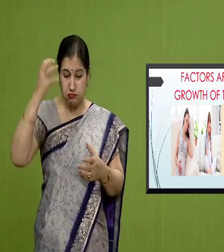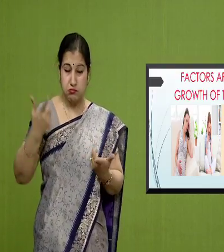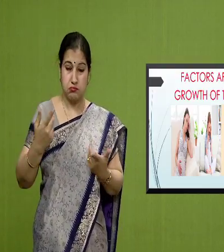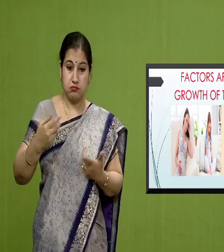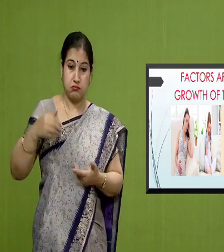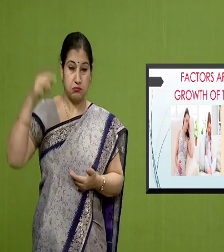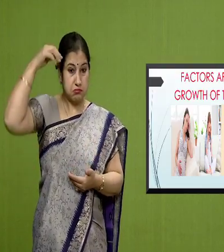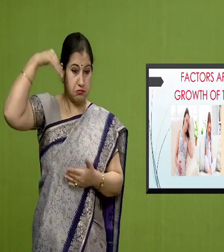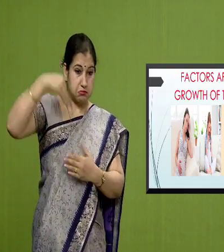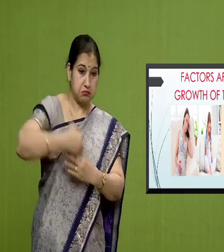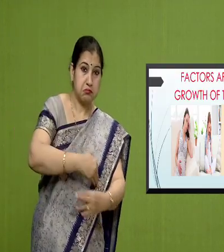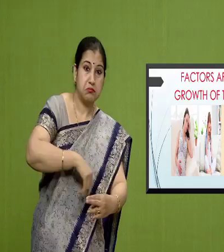the fetus.